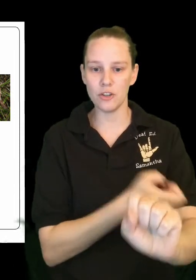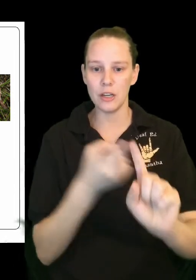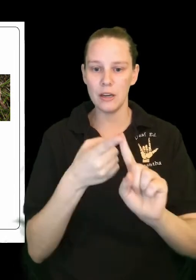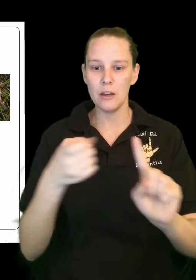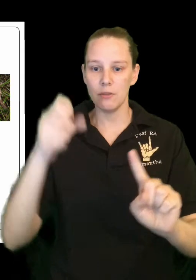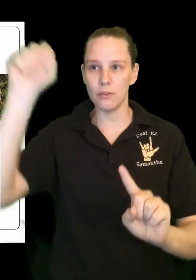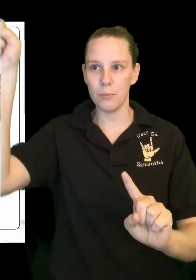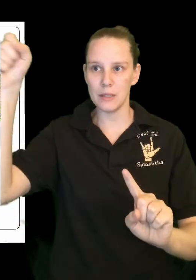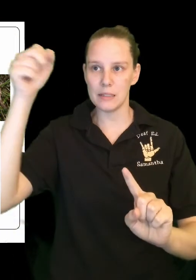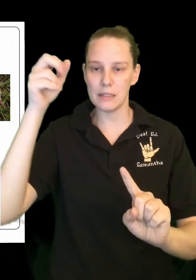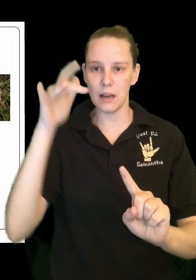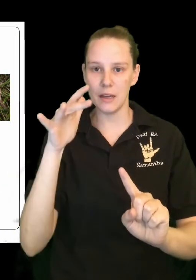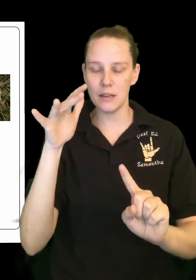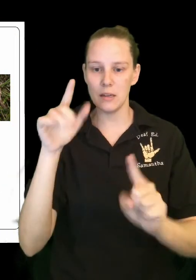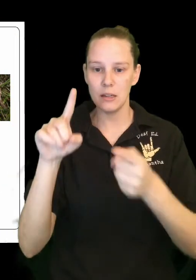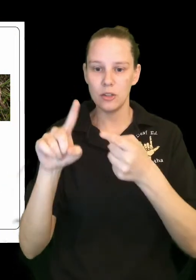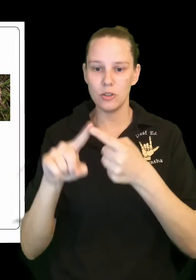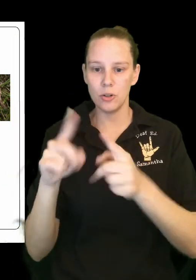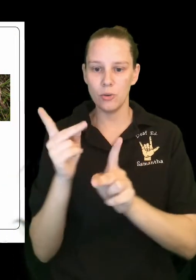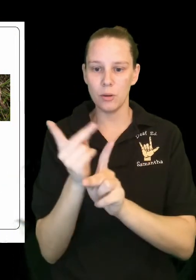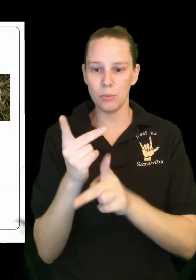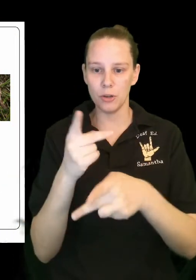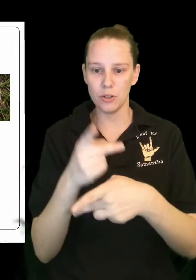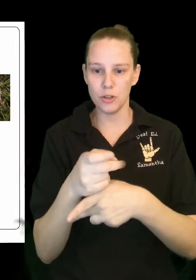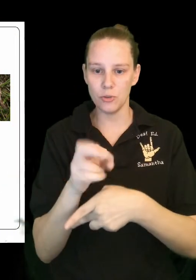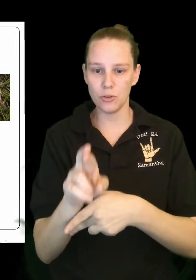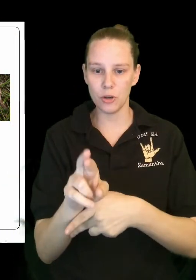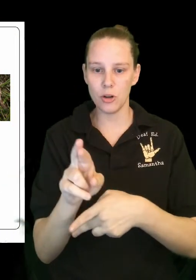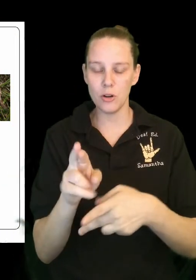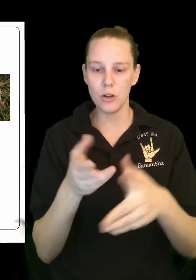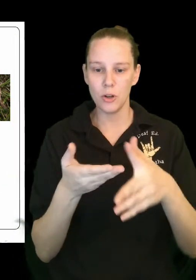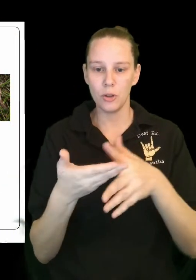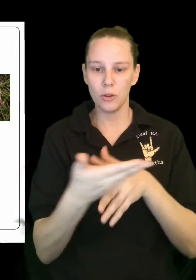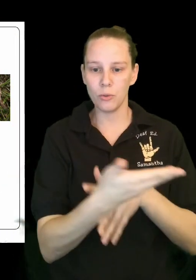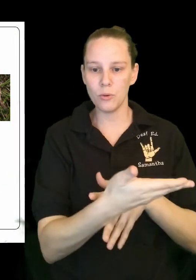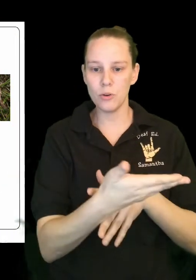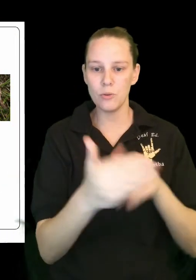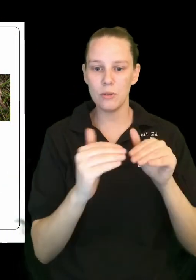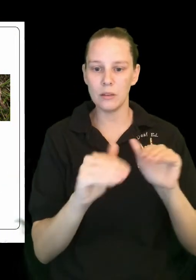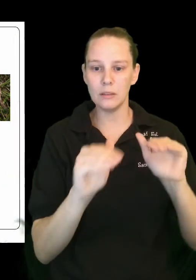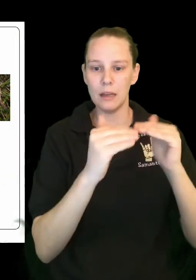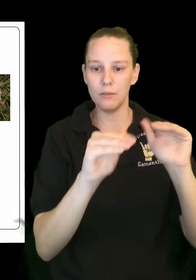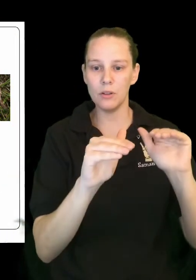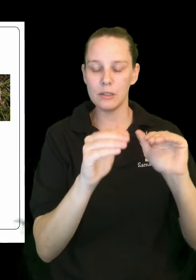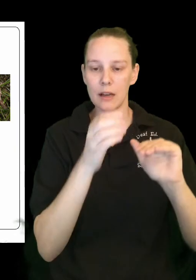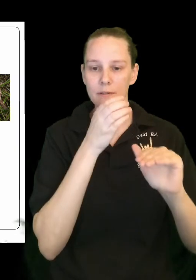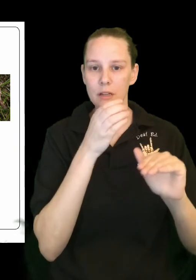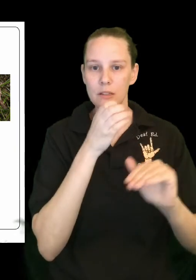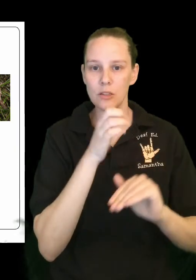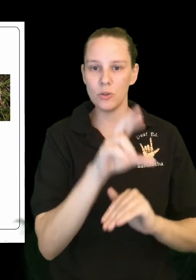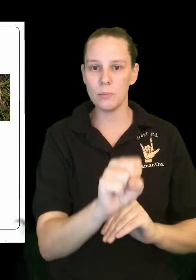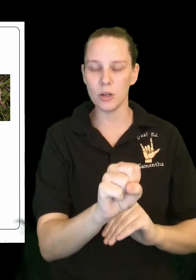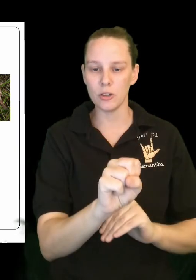energy from the sun to the producer through the levels of consumers.